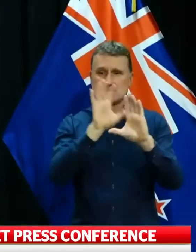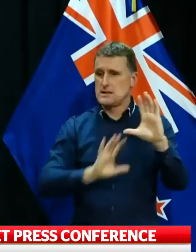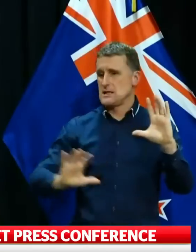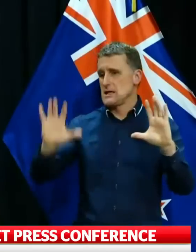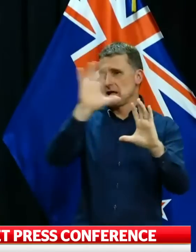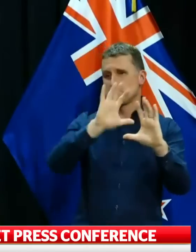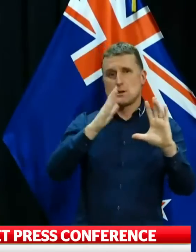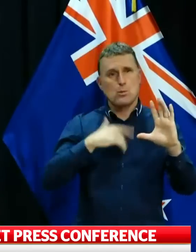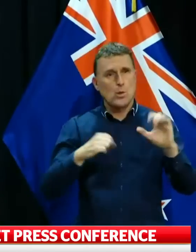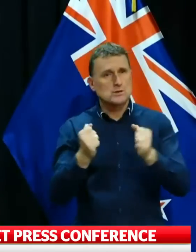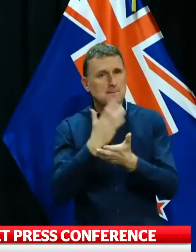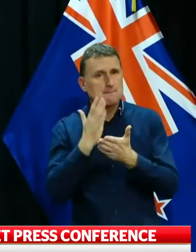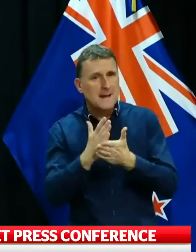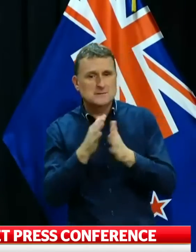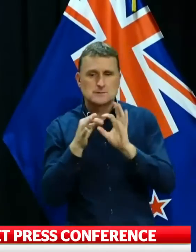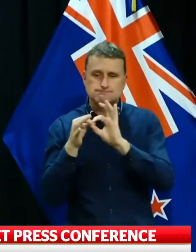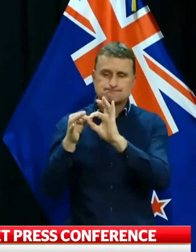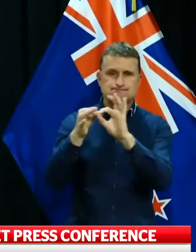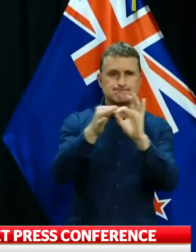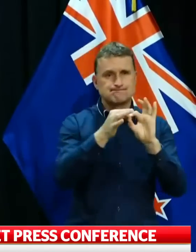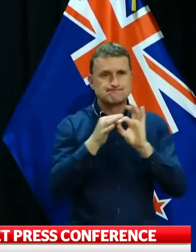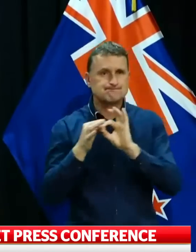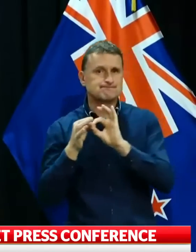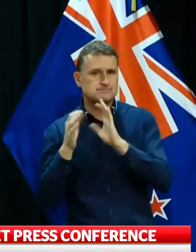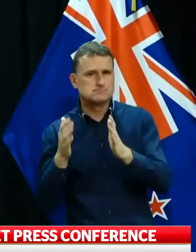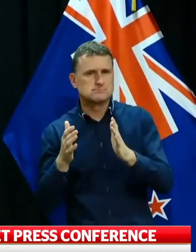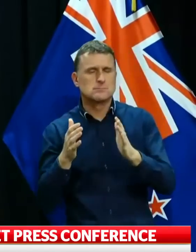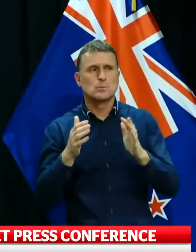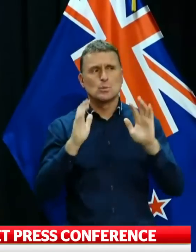not believe that it adds to the peace and stability in